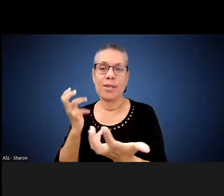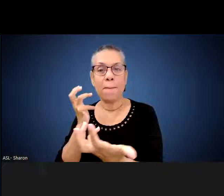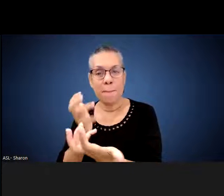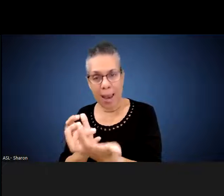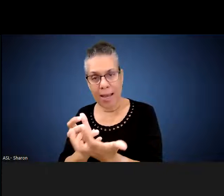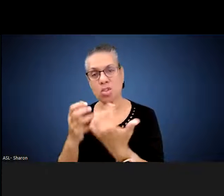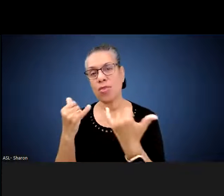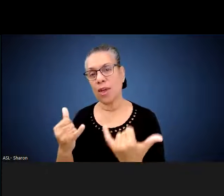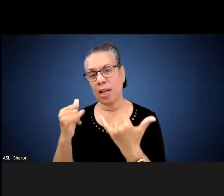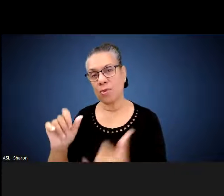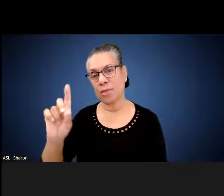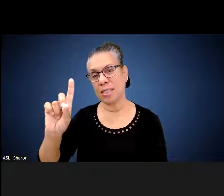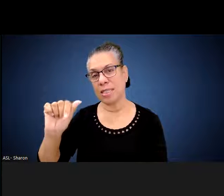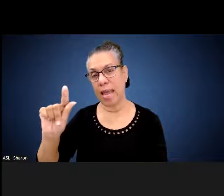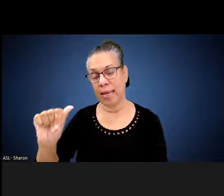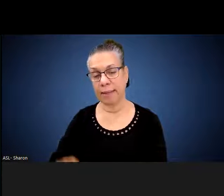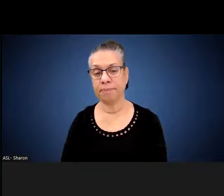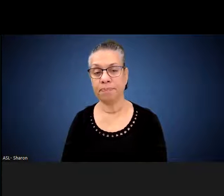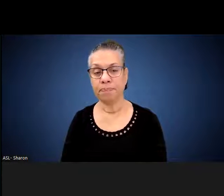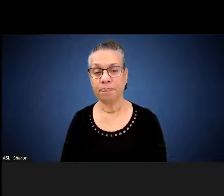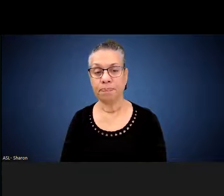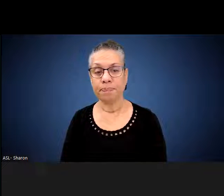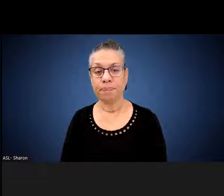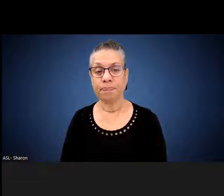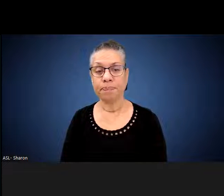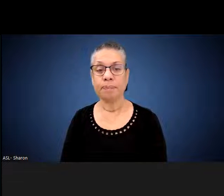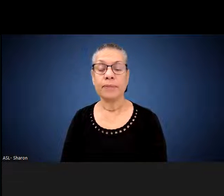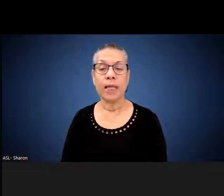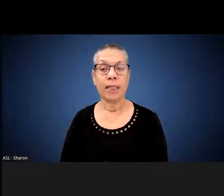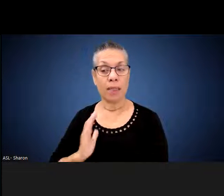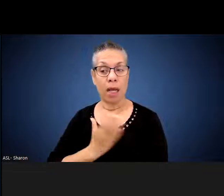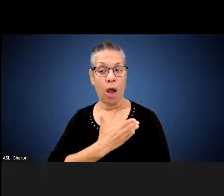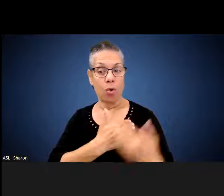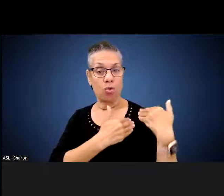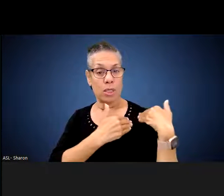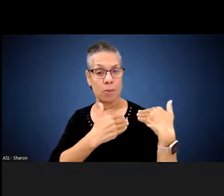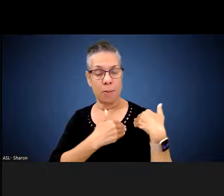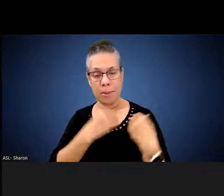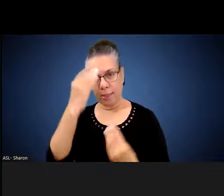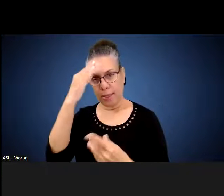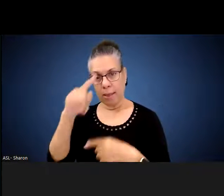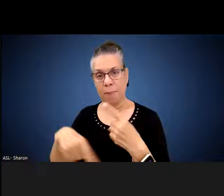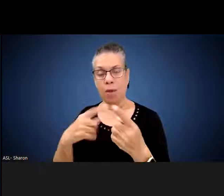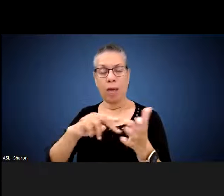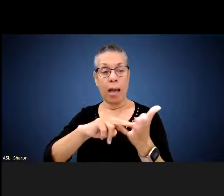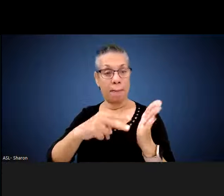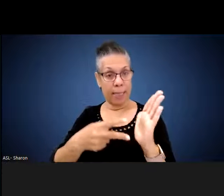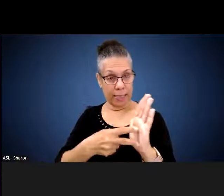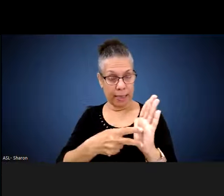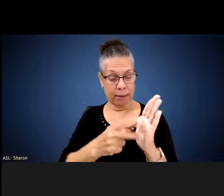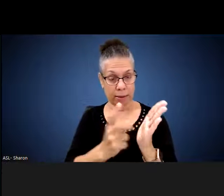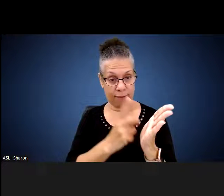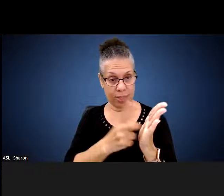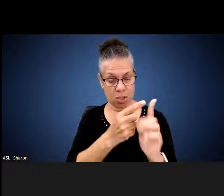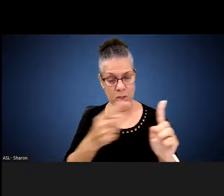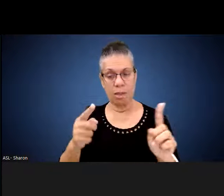said before. As a result of the council's responsibility to consider the EJ definition, we're notifying this